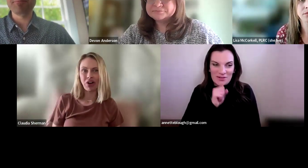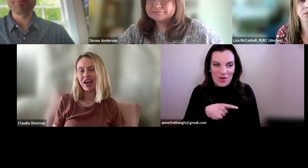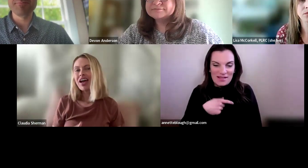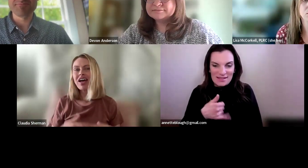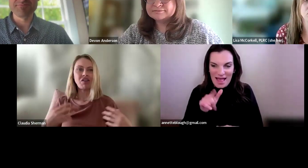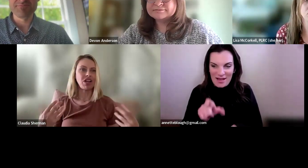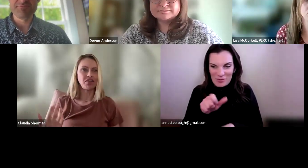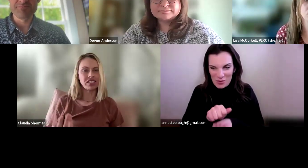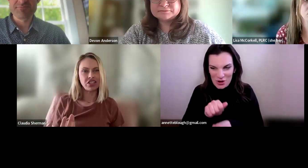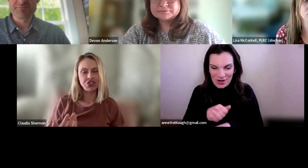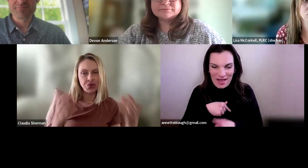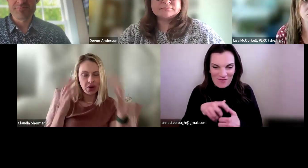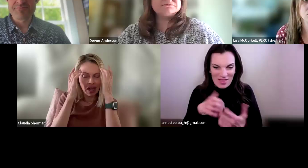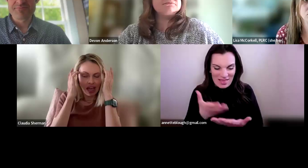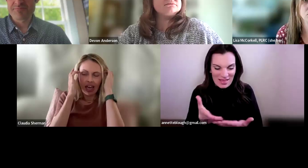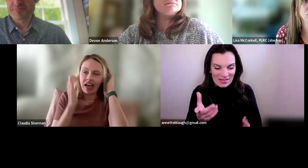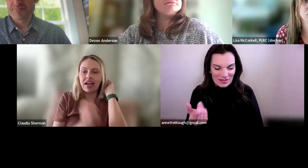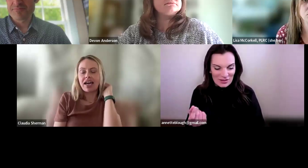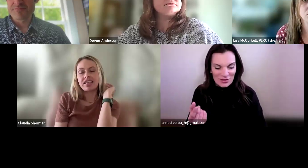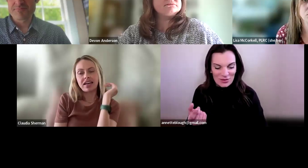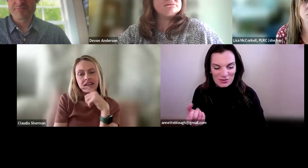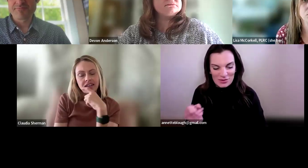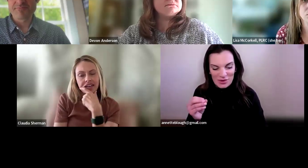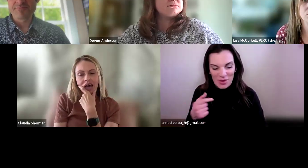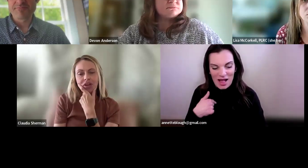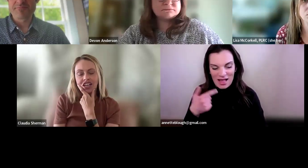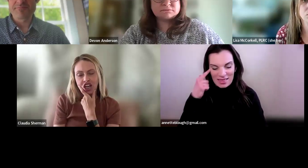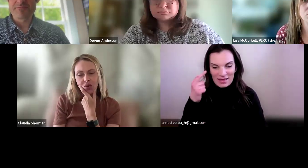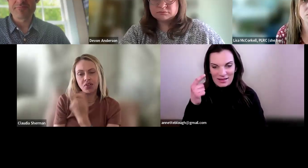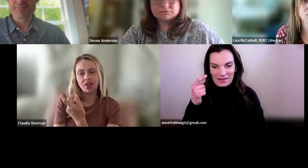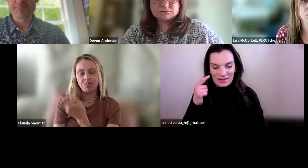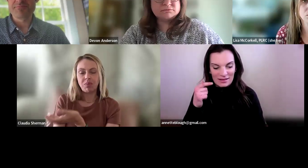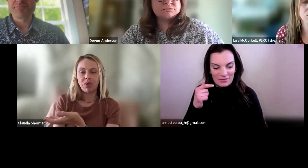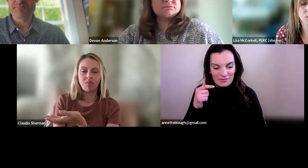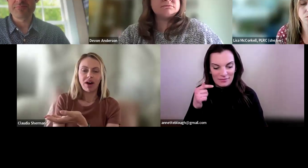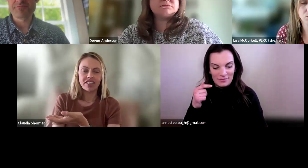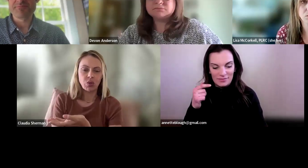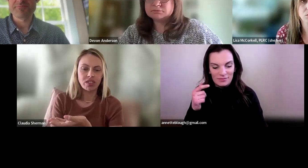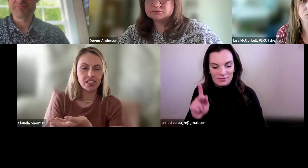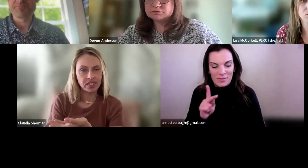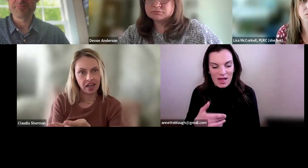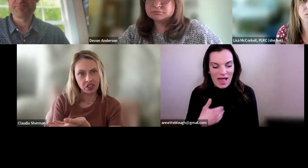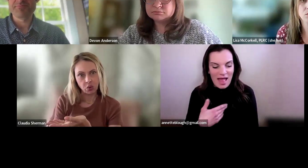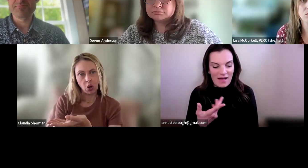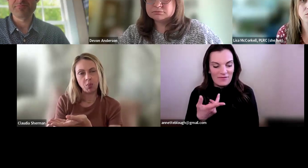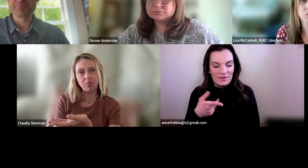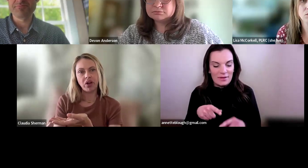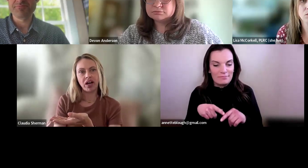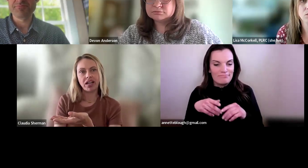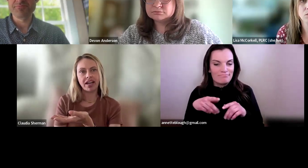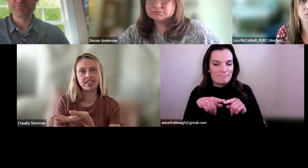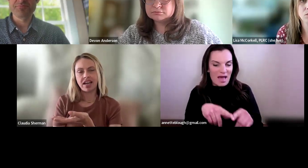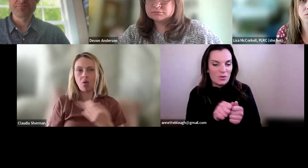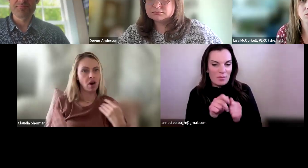have to work. I have a lot of things to do. And I think, in general, people have a bias towards the status quo. People